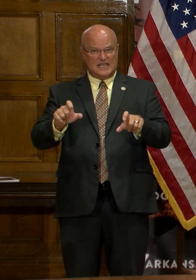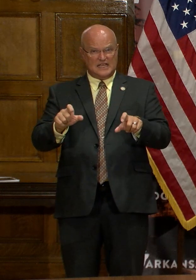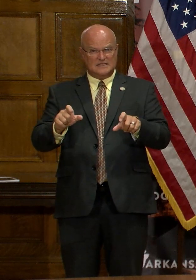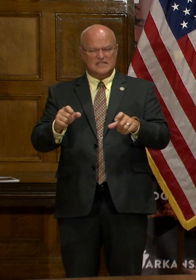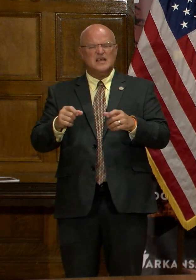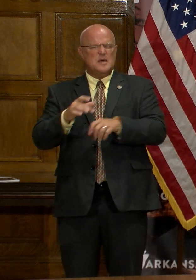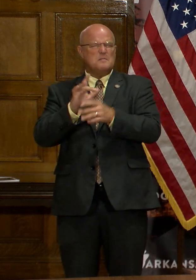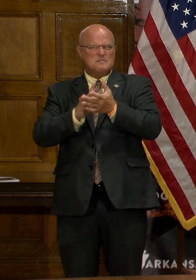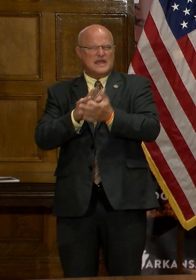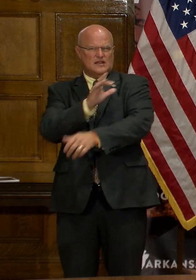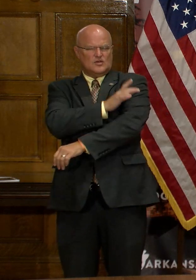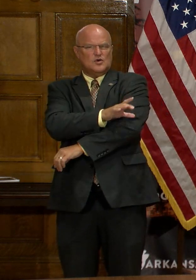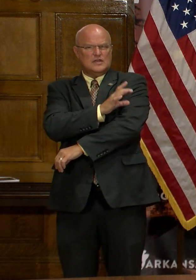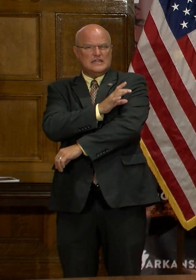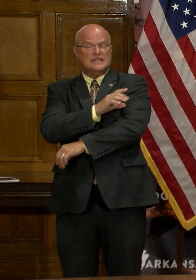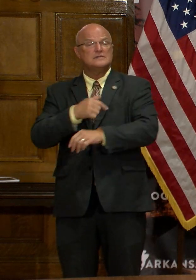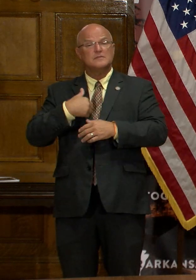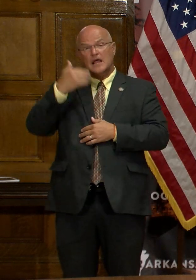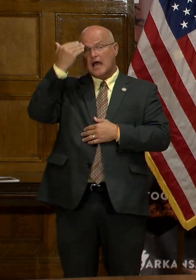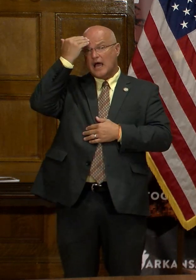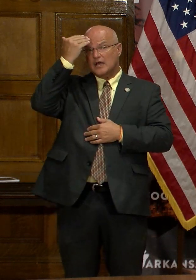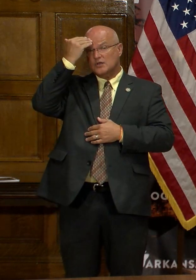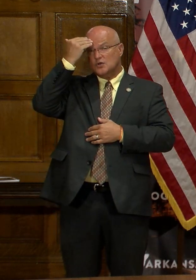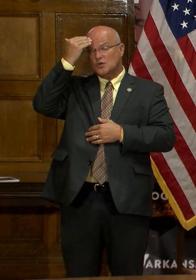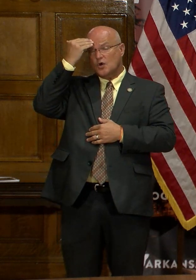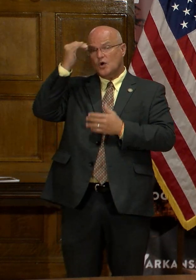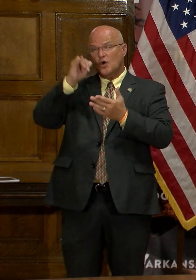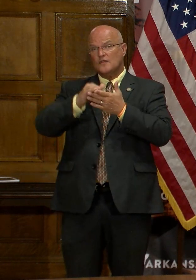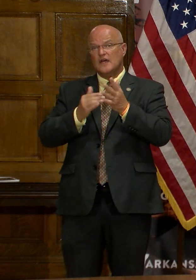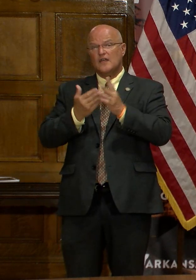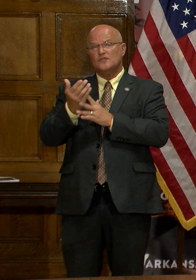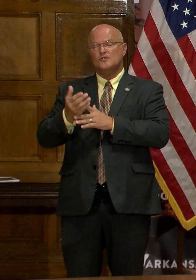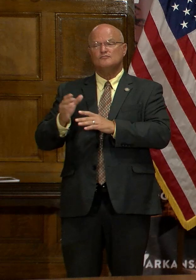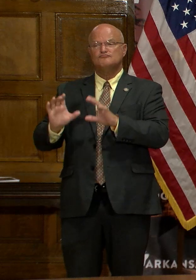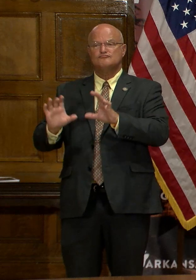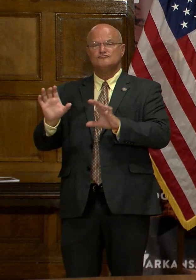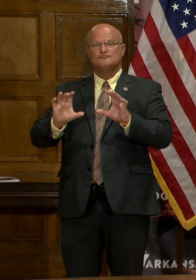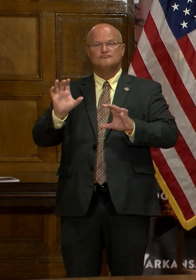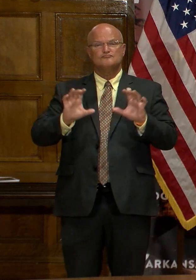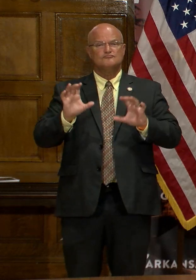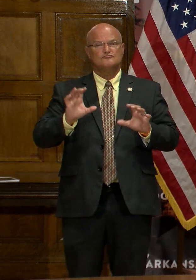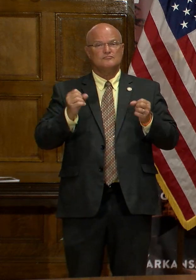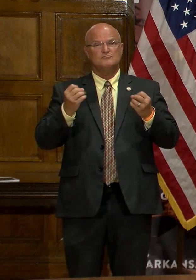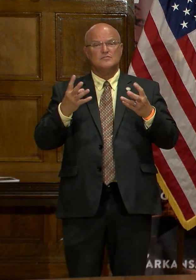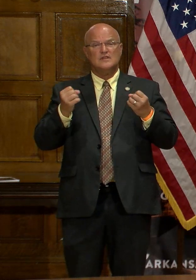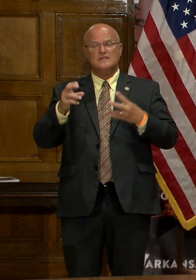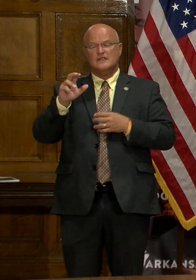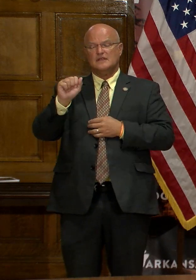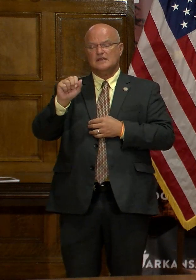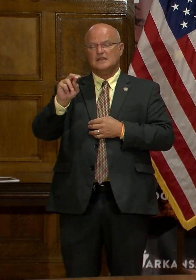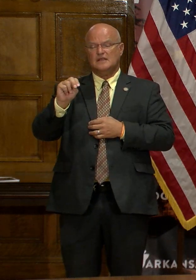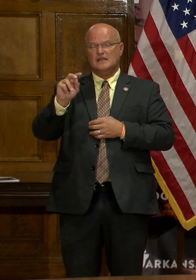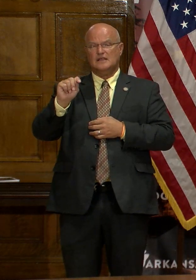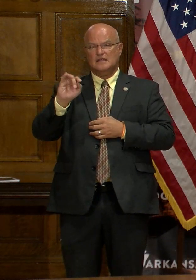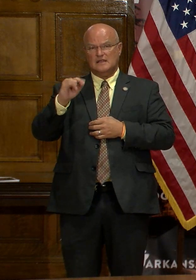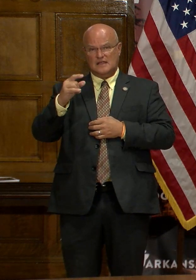medical clinics. But I know that through conversations that many of these antigen tests